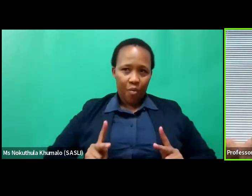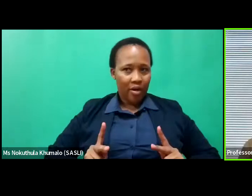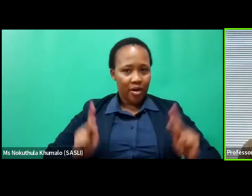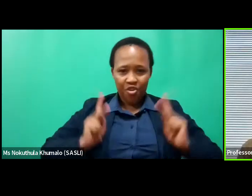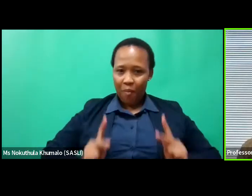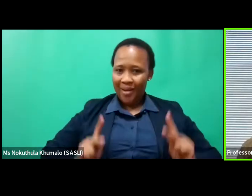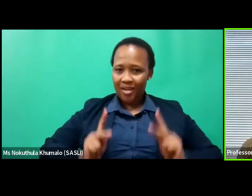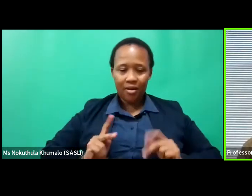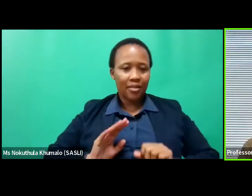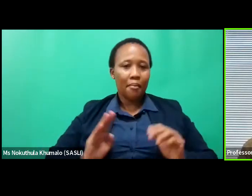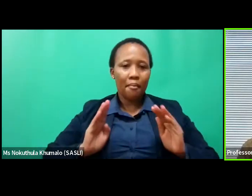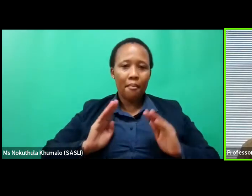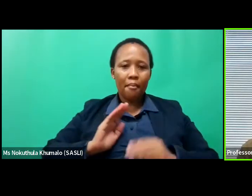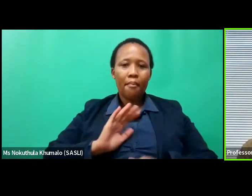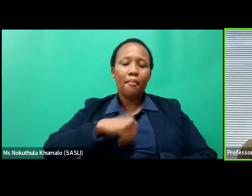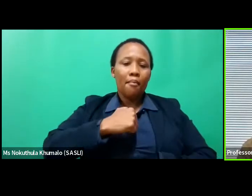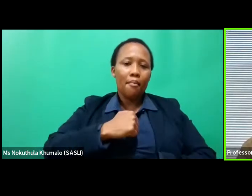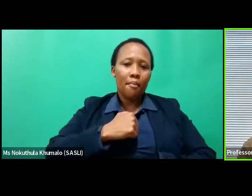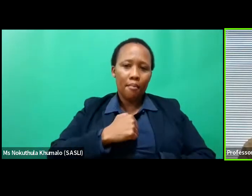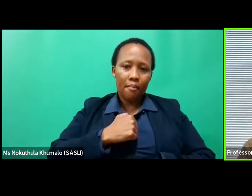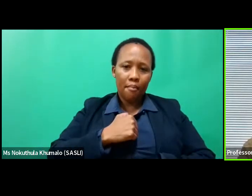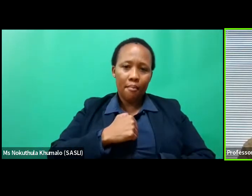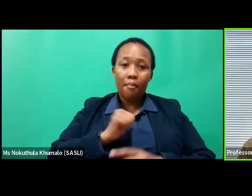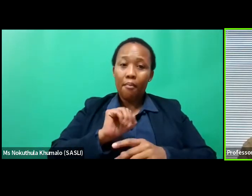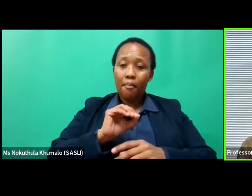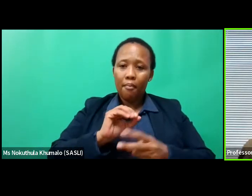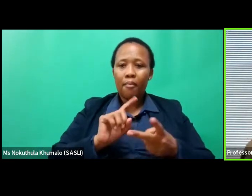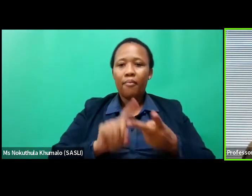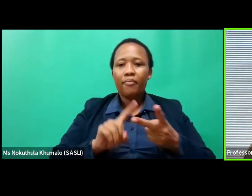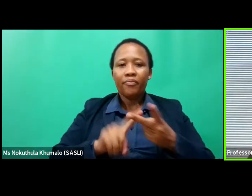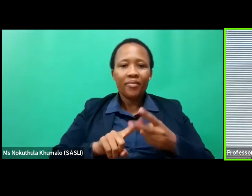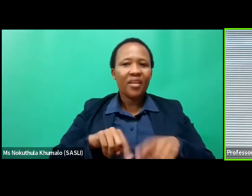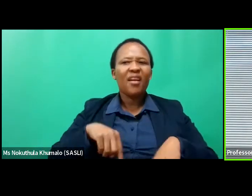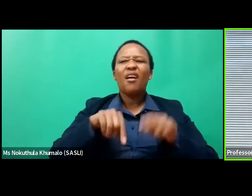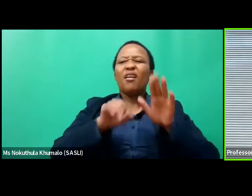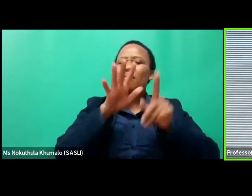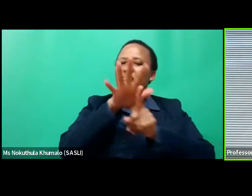a discourse of prejudice, hate, fear, just like racism.